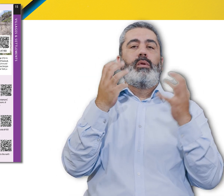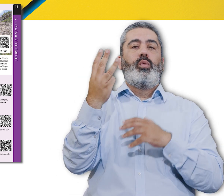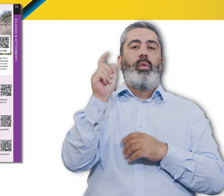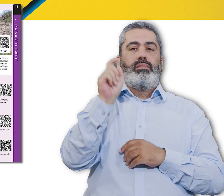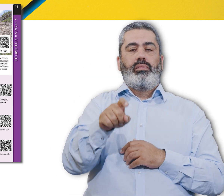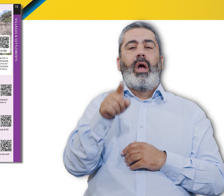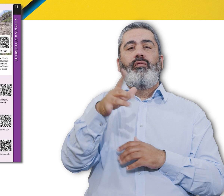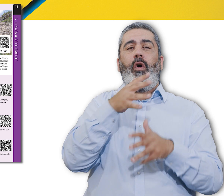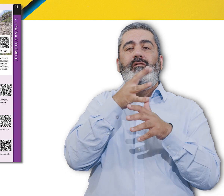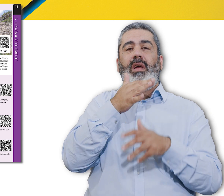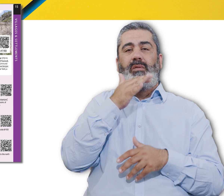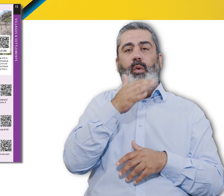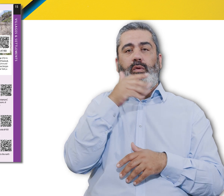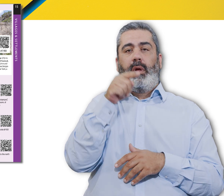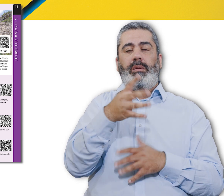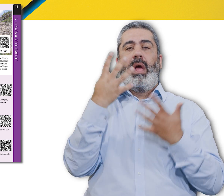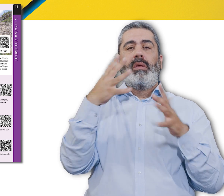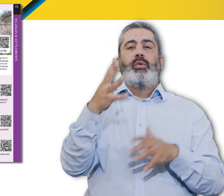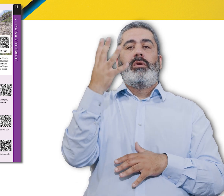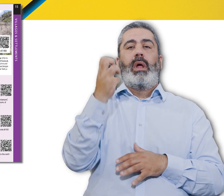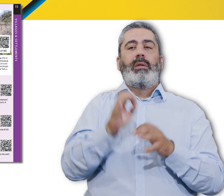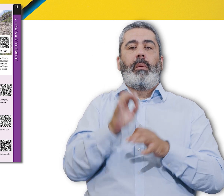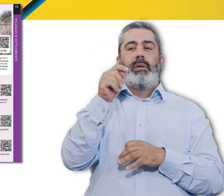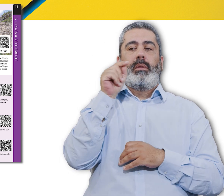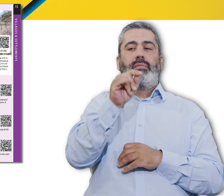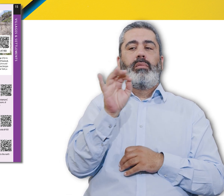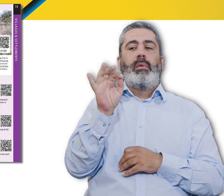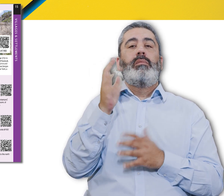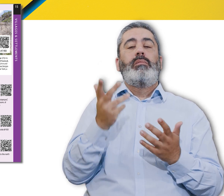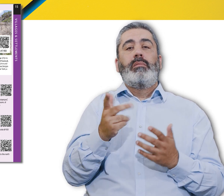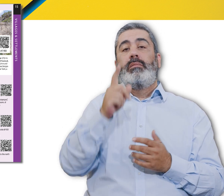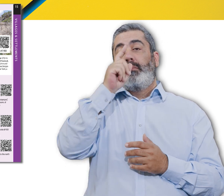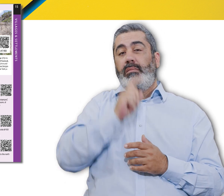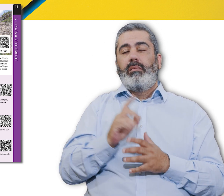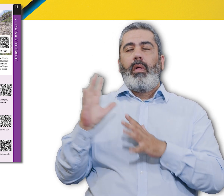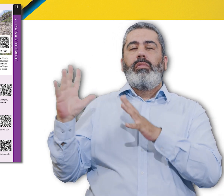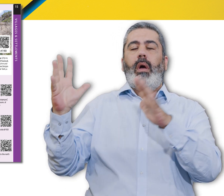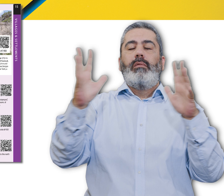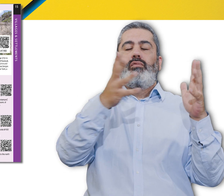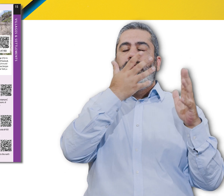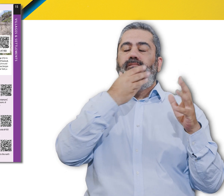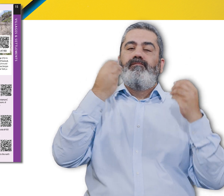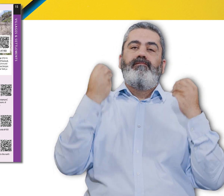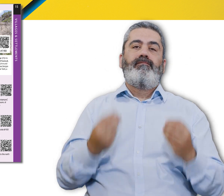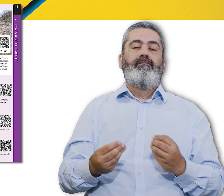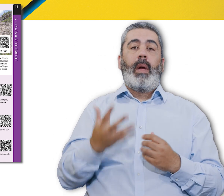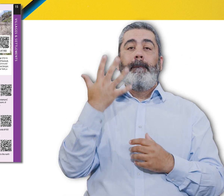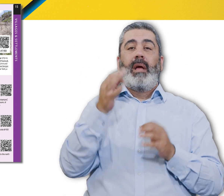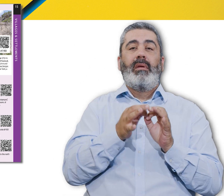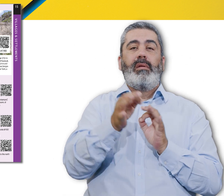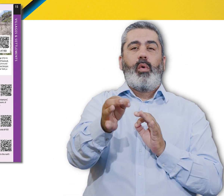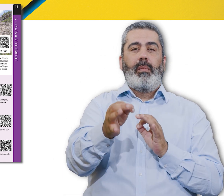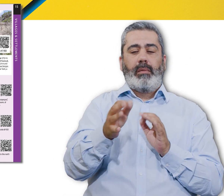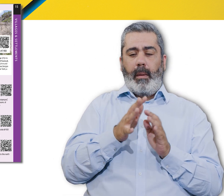Vrisakuri, number 98. It is a Vak-speaking village, alt. 940 m, in a wooded area. At